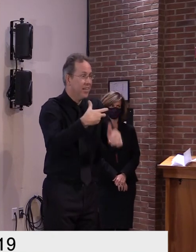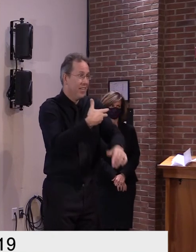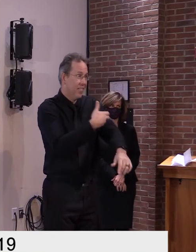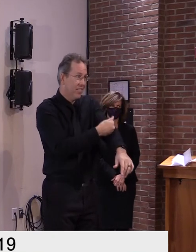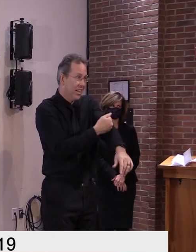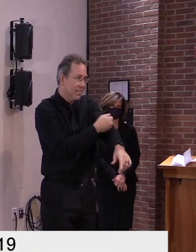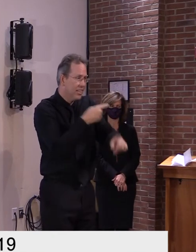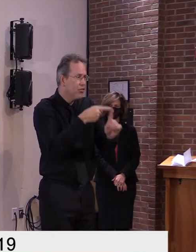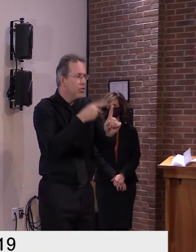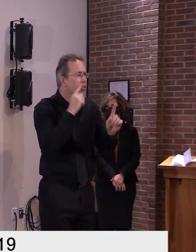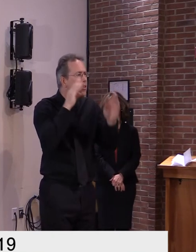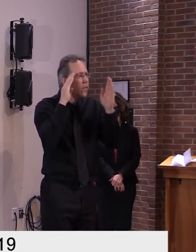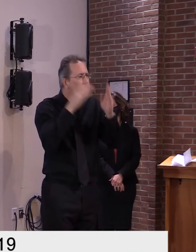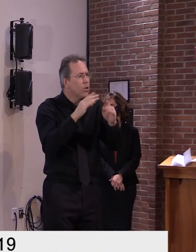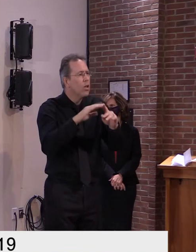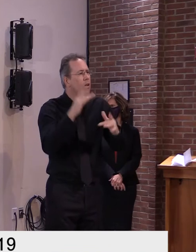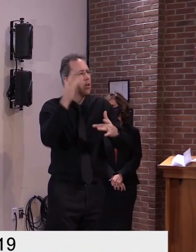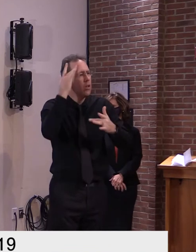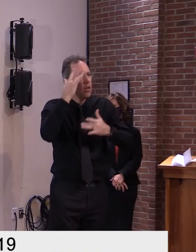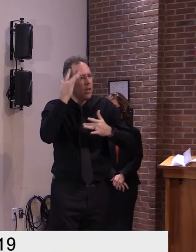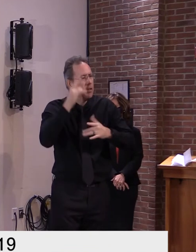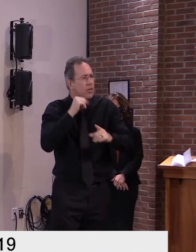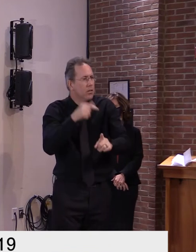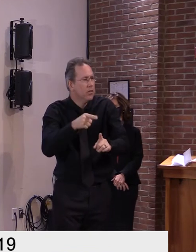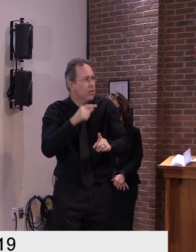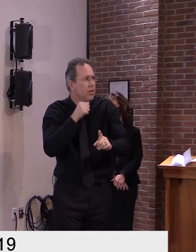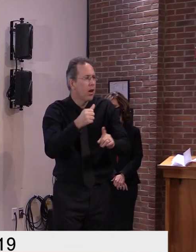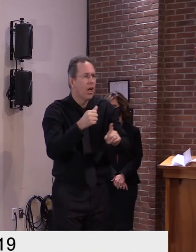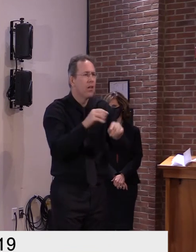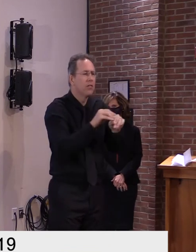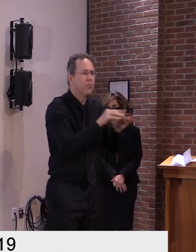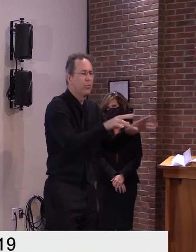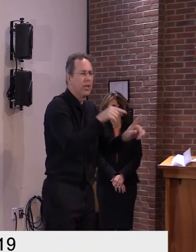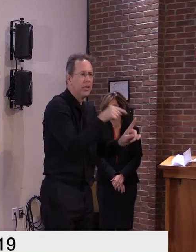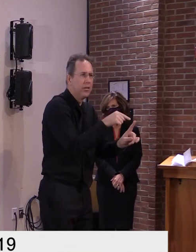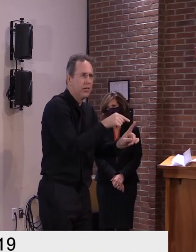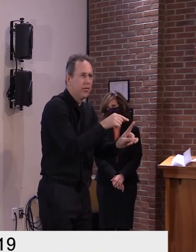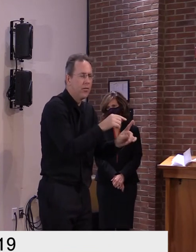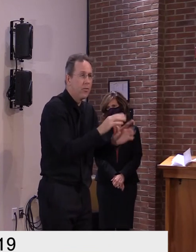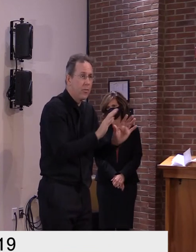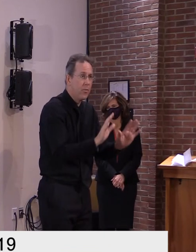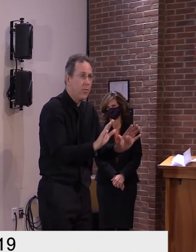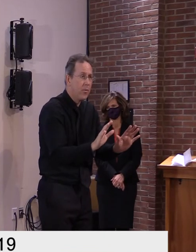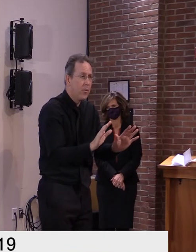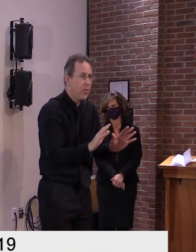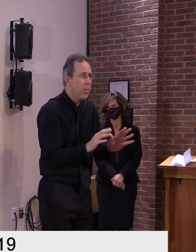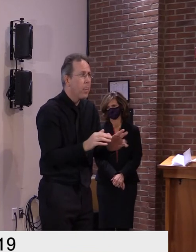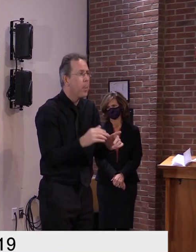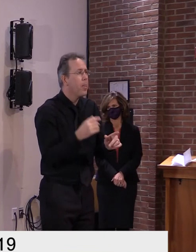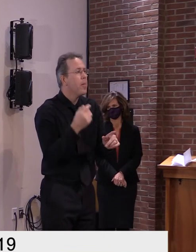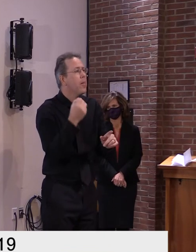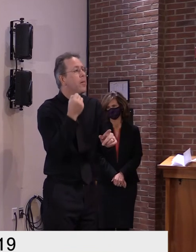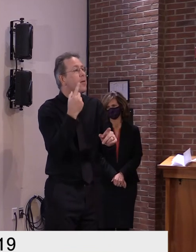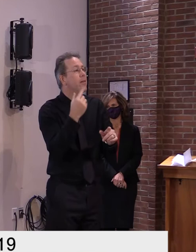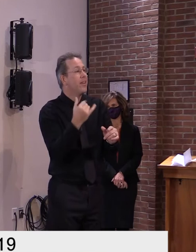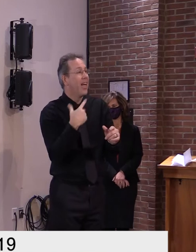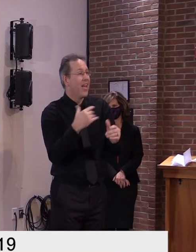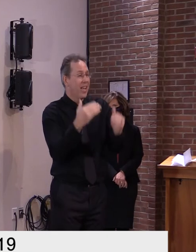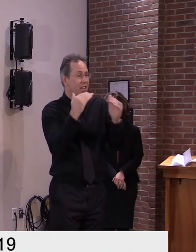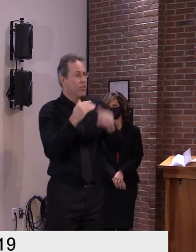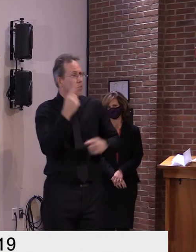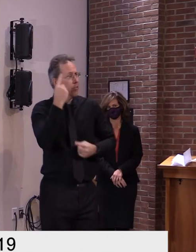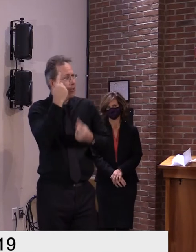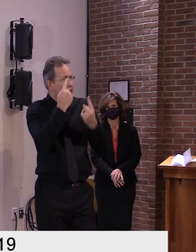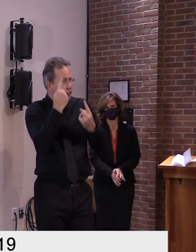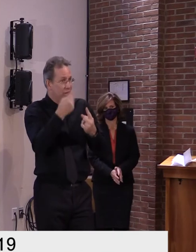the vaccine as well. That's the next question that's being asked is, will people who got the vaccine be less